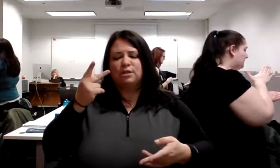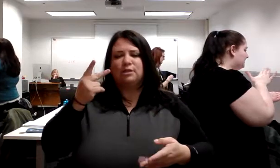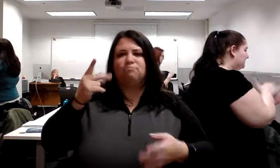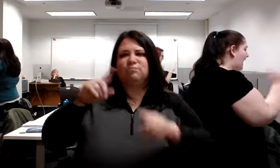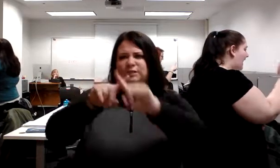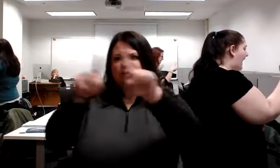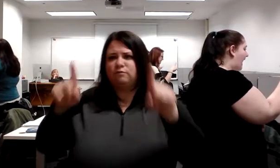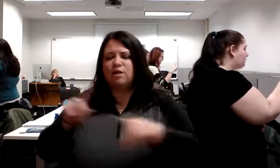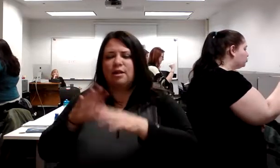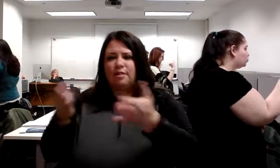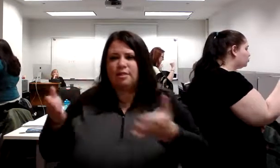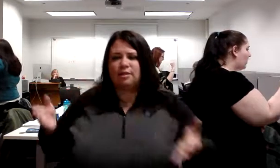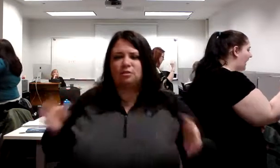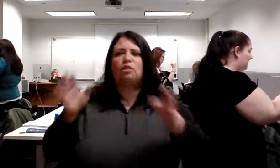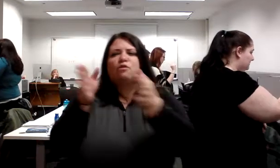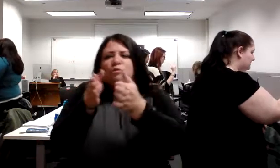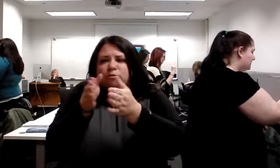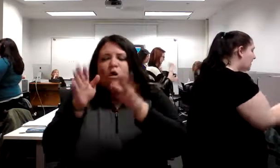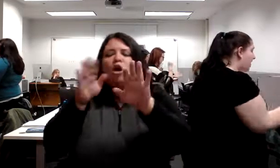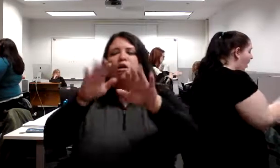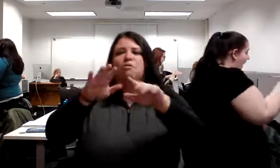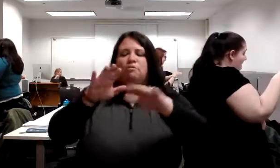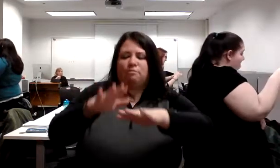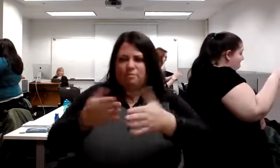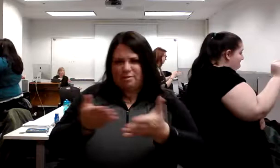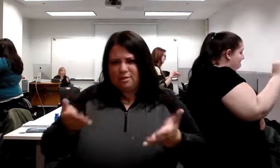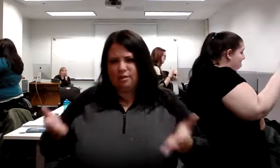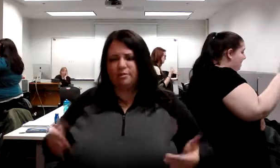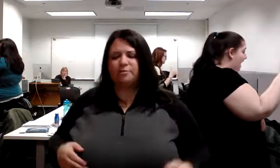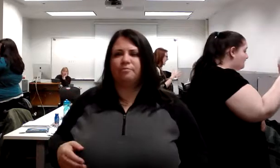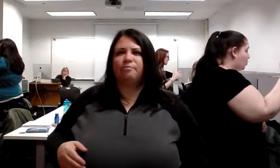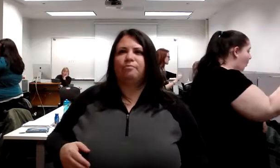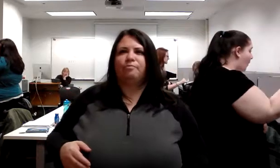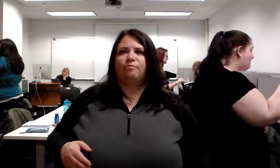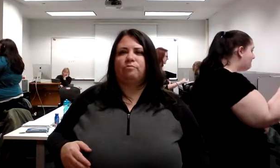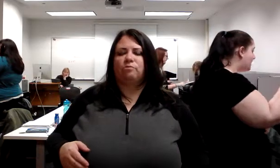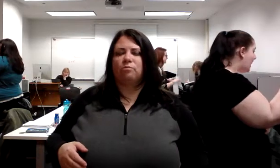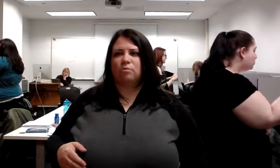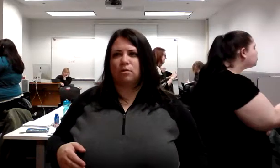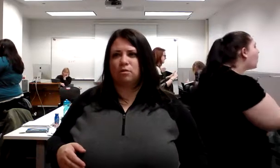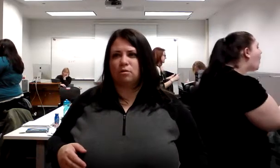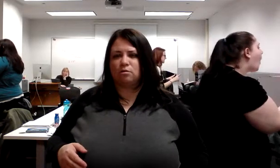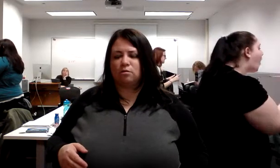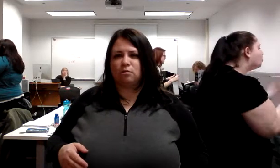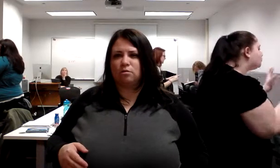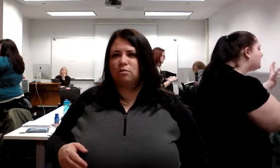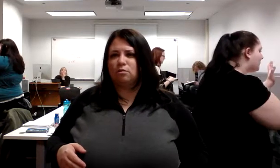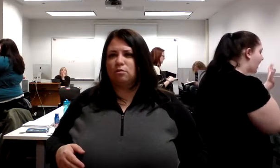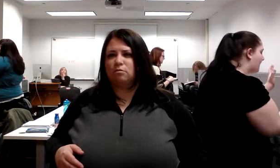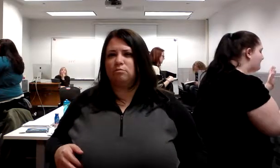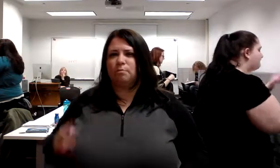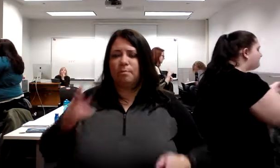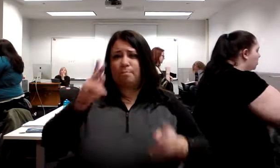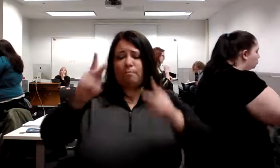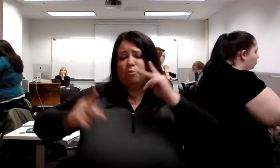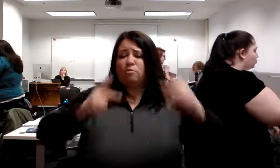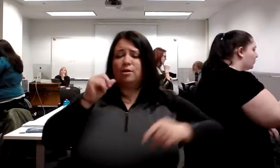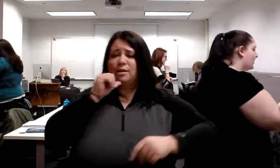but Georgia had a different way of looking at things too. People weren't used to seeing flowers painted as big